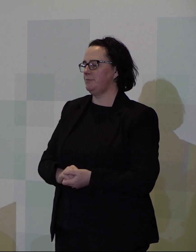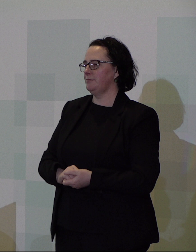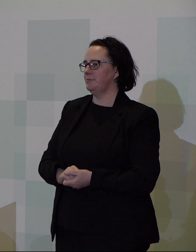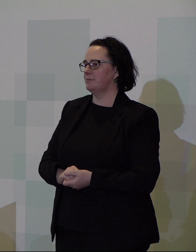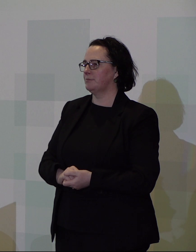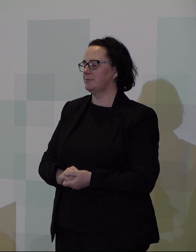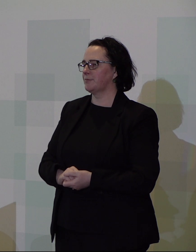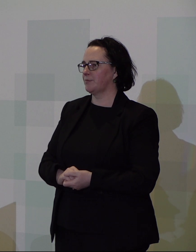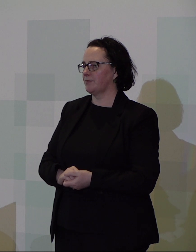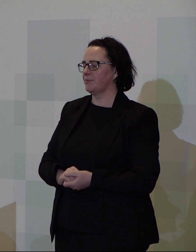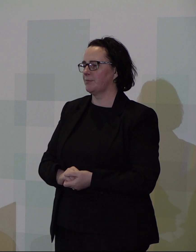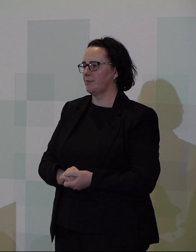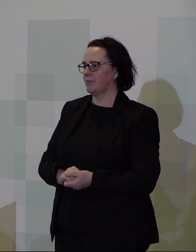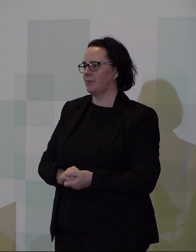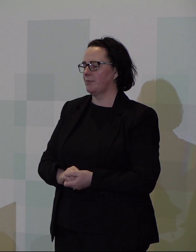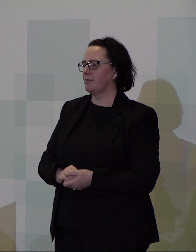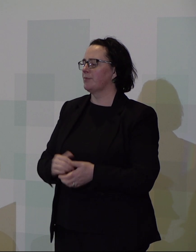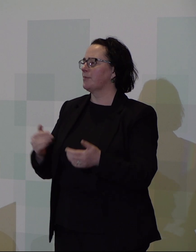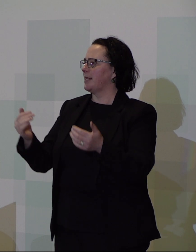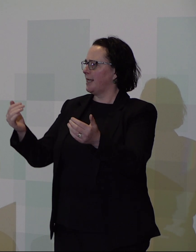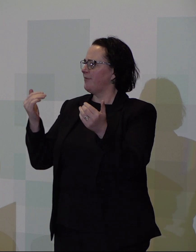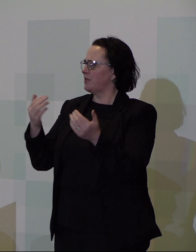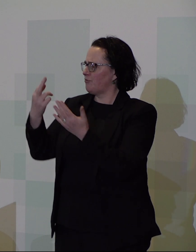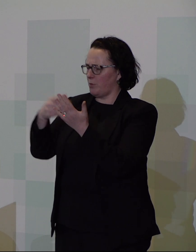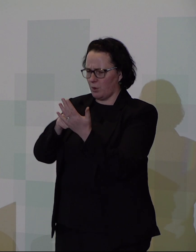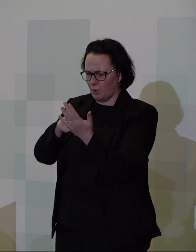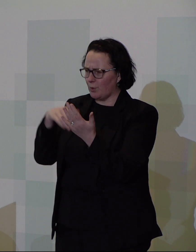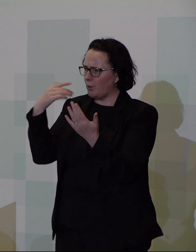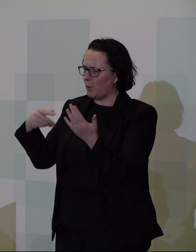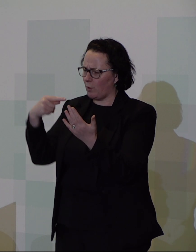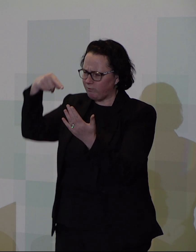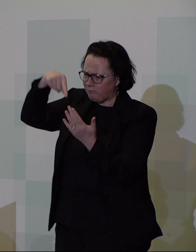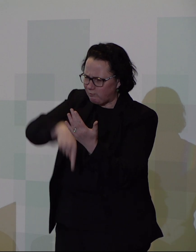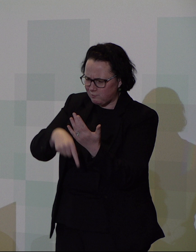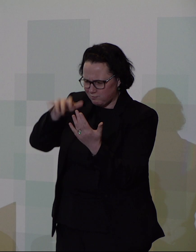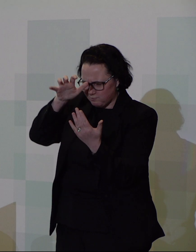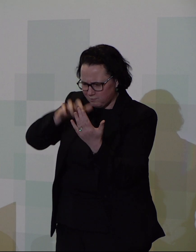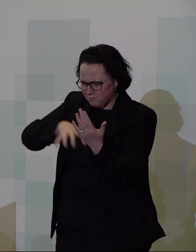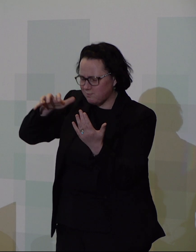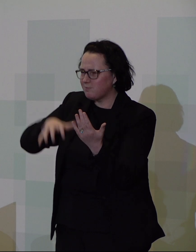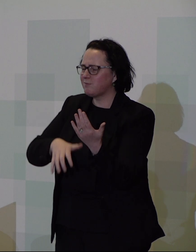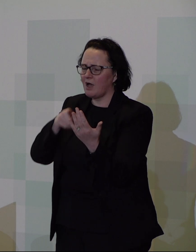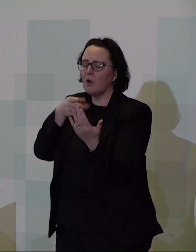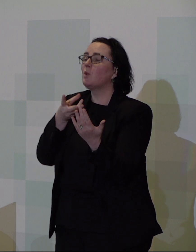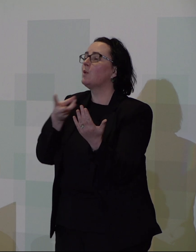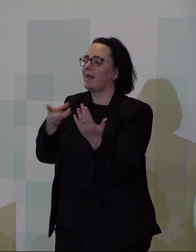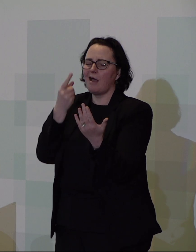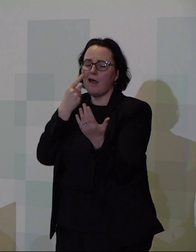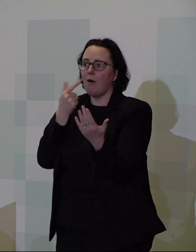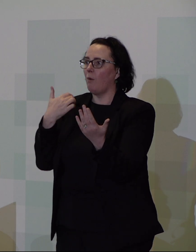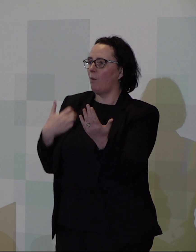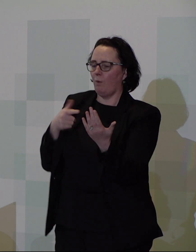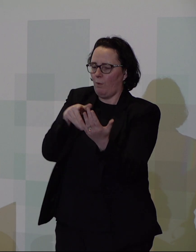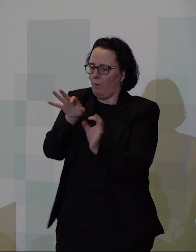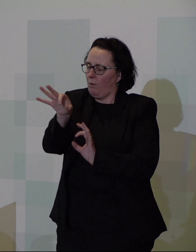Now, there's an awful lot of in-depth information in that report. So today I'm going to walk you through some of the interesting findings on